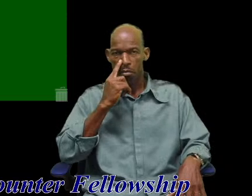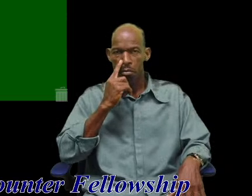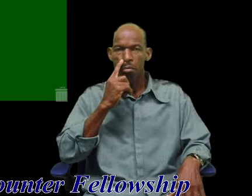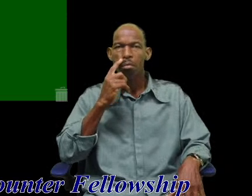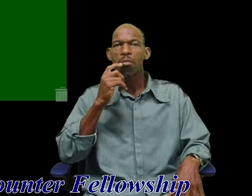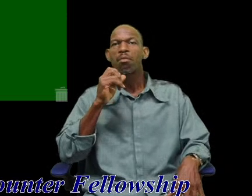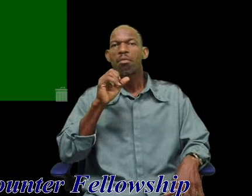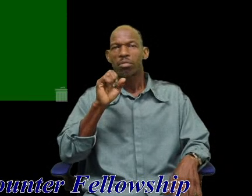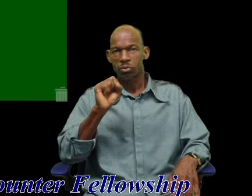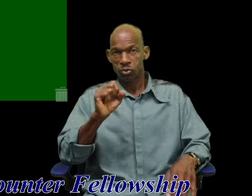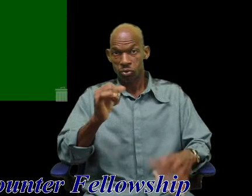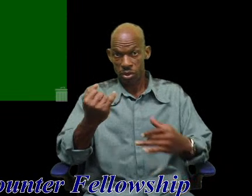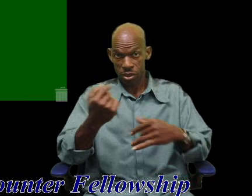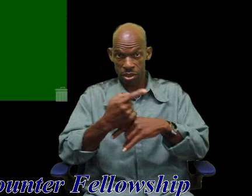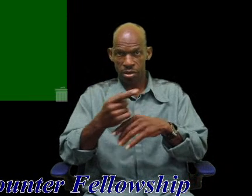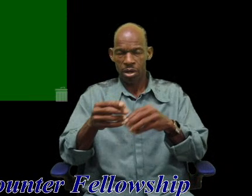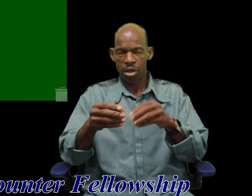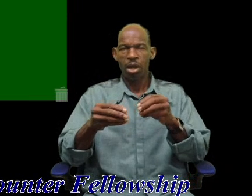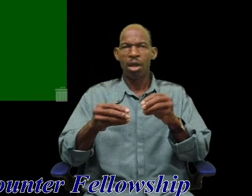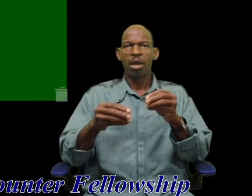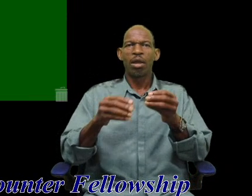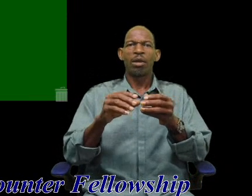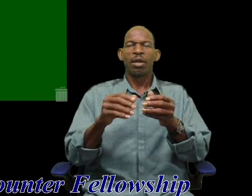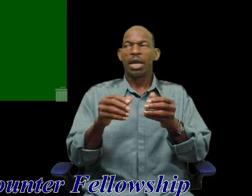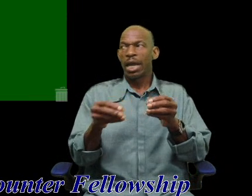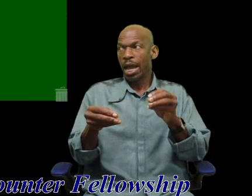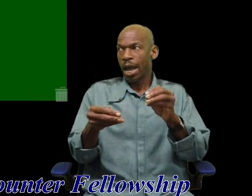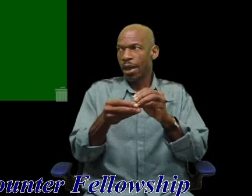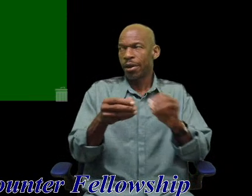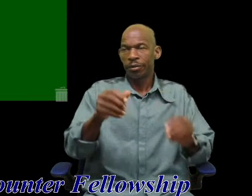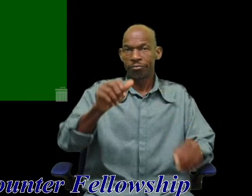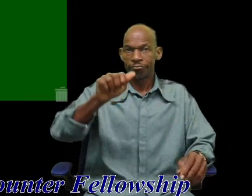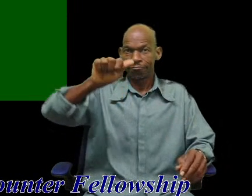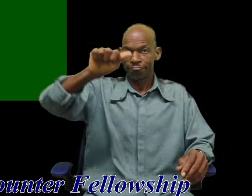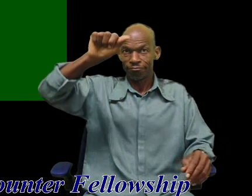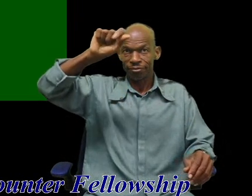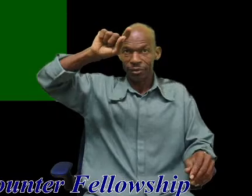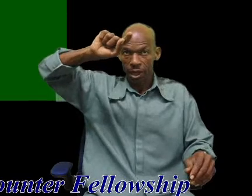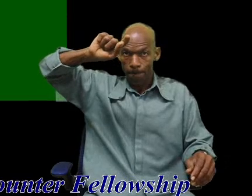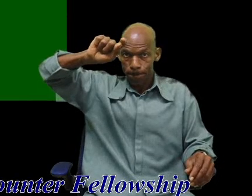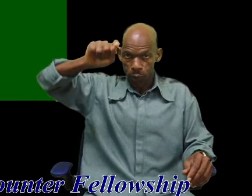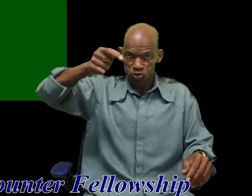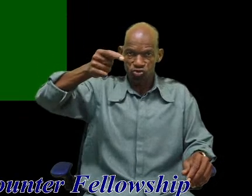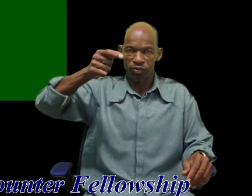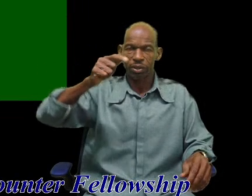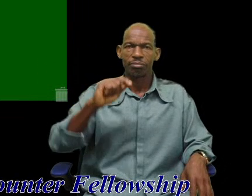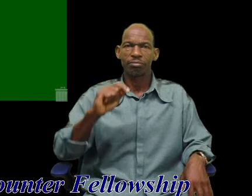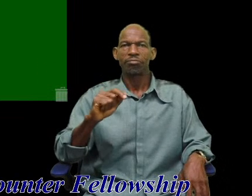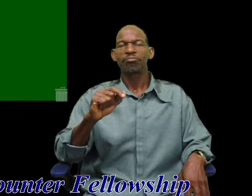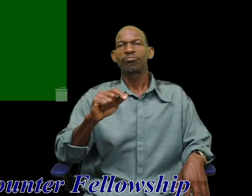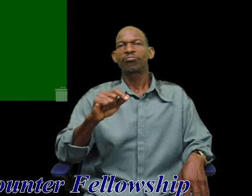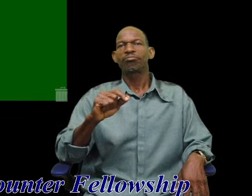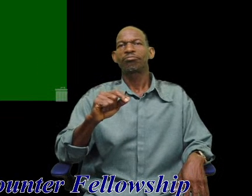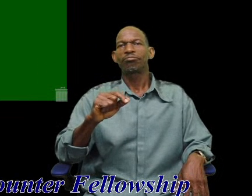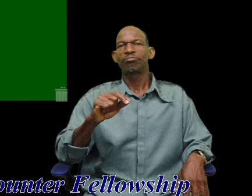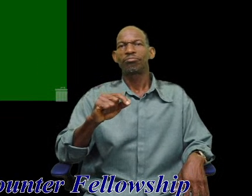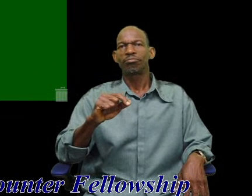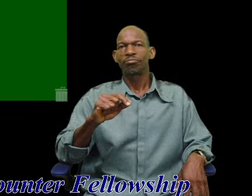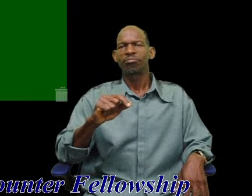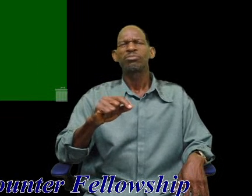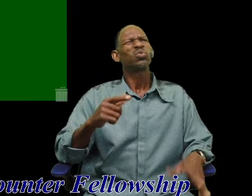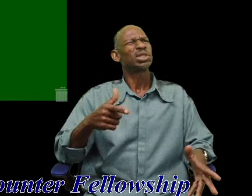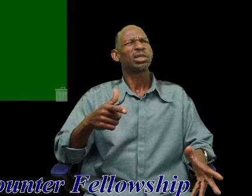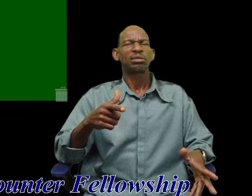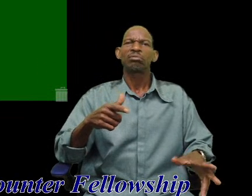will understand when we are doing more possessive pronouns, and that is one of the topics that needs to be